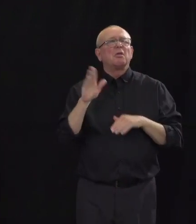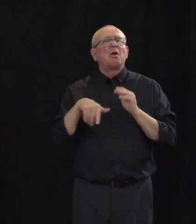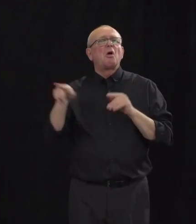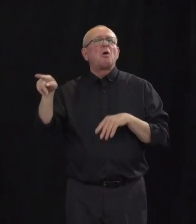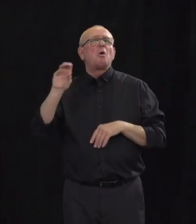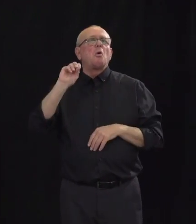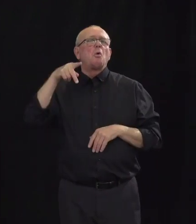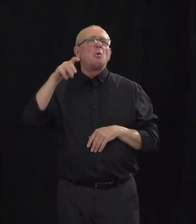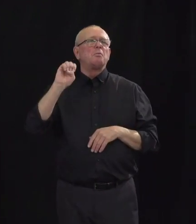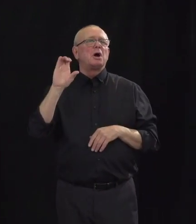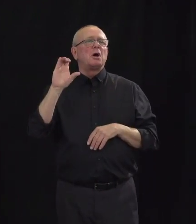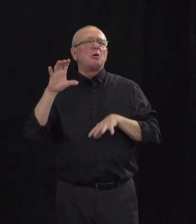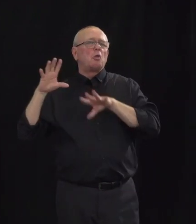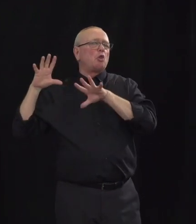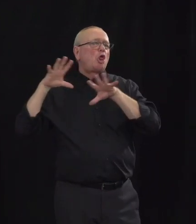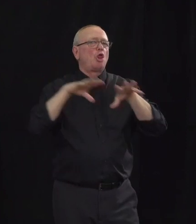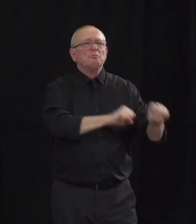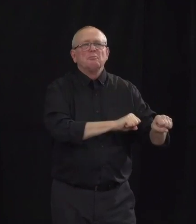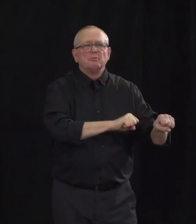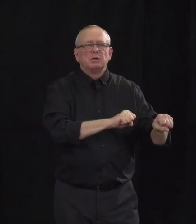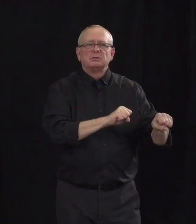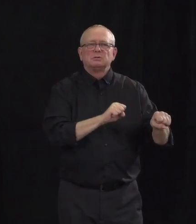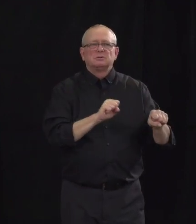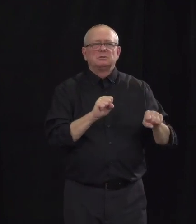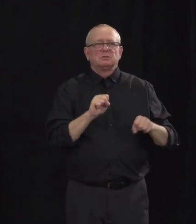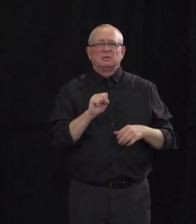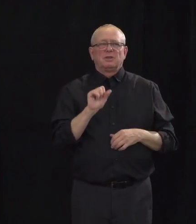which jeopardizes our entire economy.